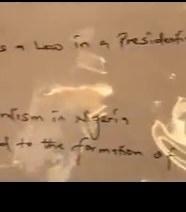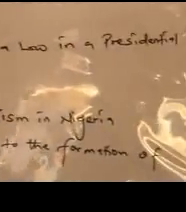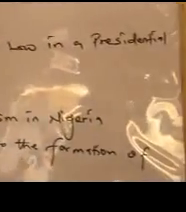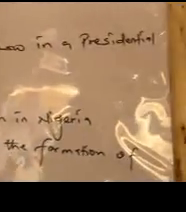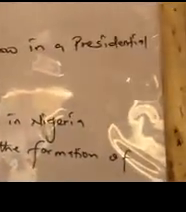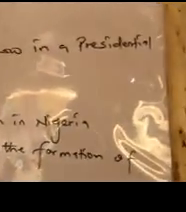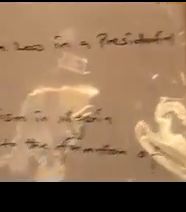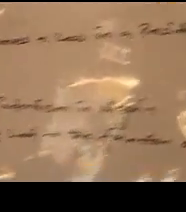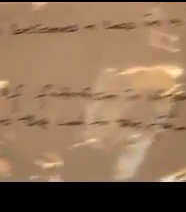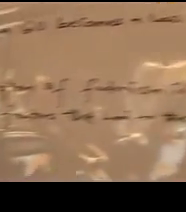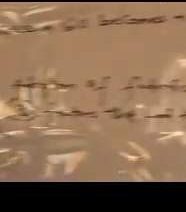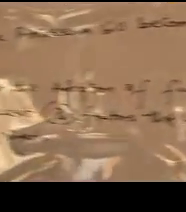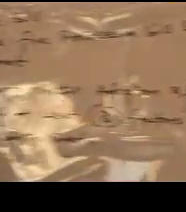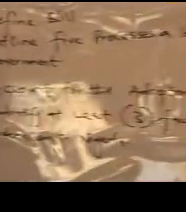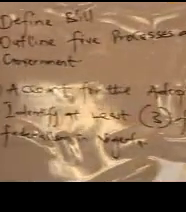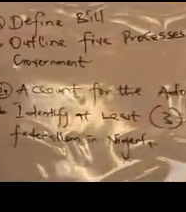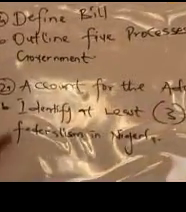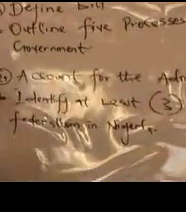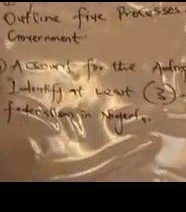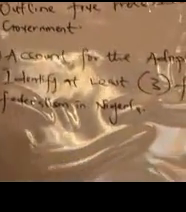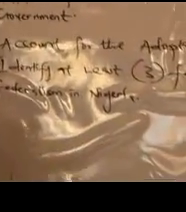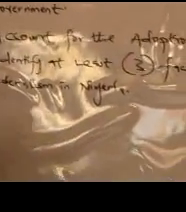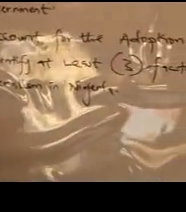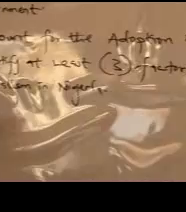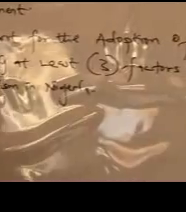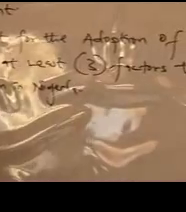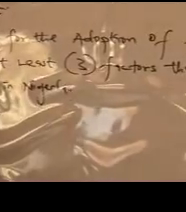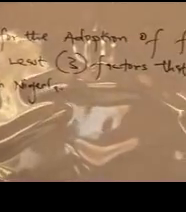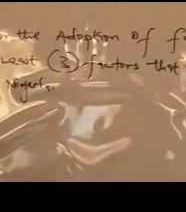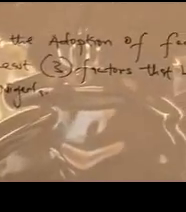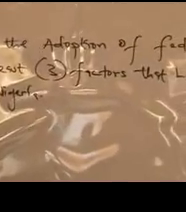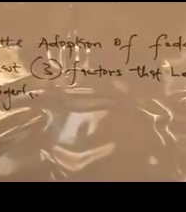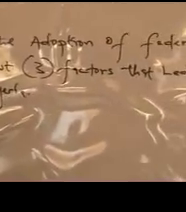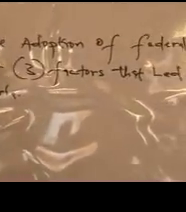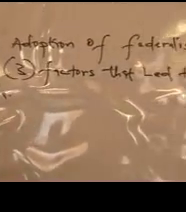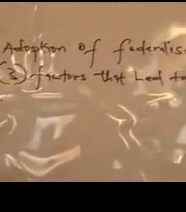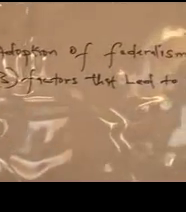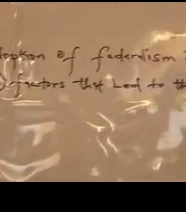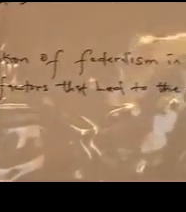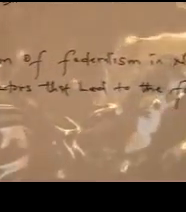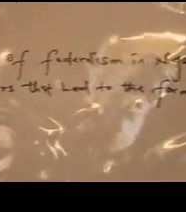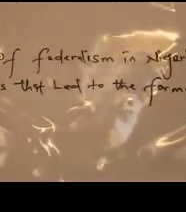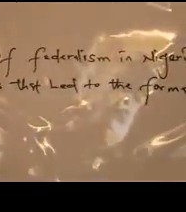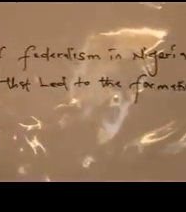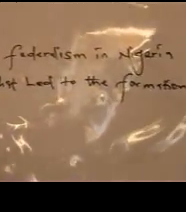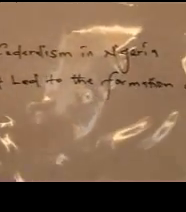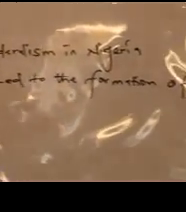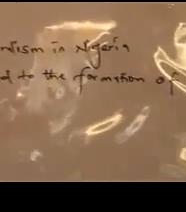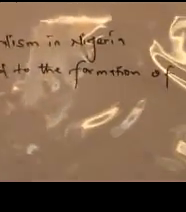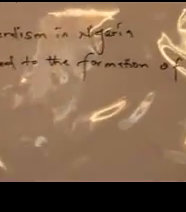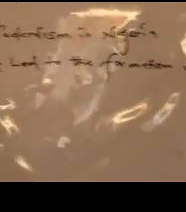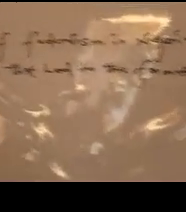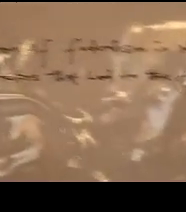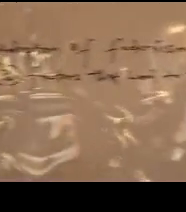becomes a law in a presidential government. And then 2. Accounts for the adoption of federalism